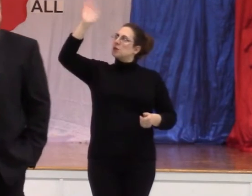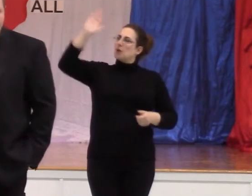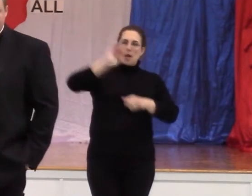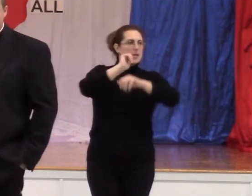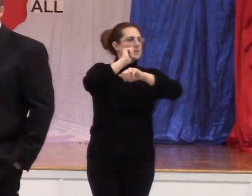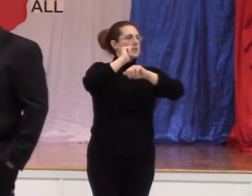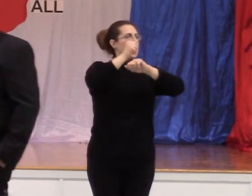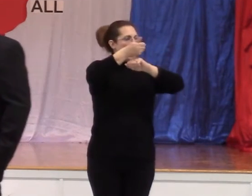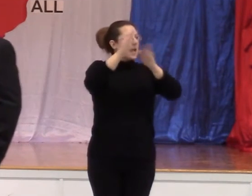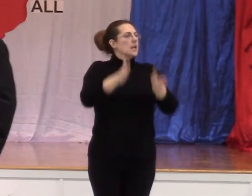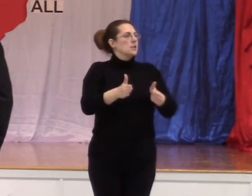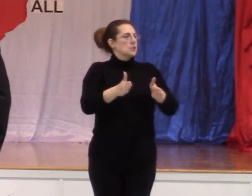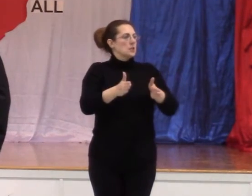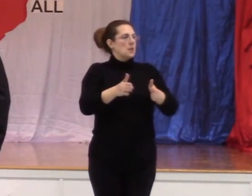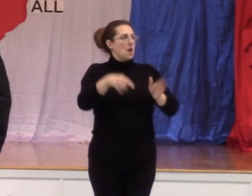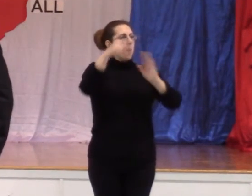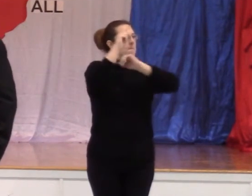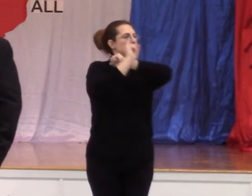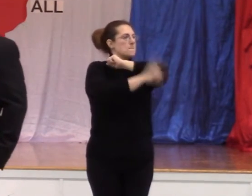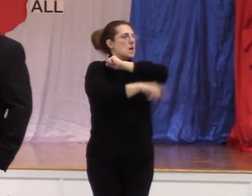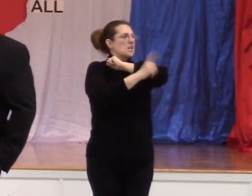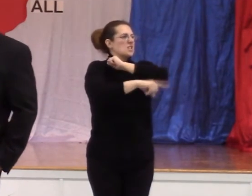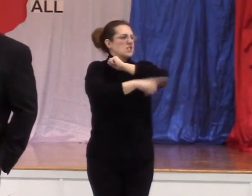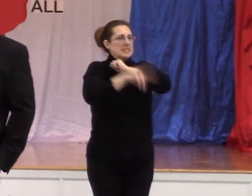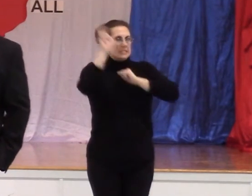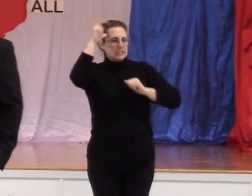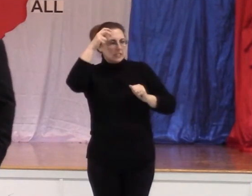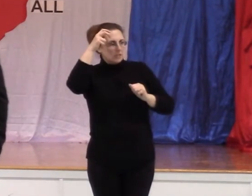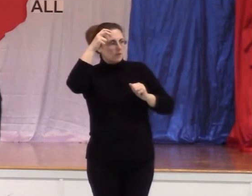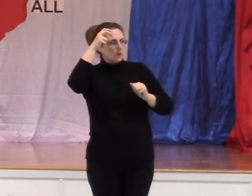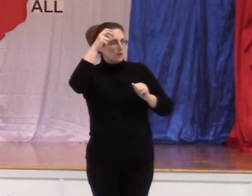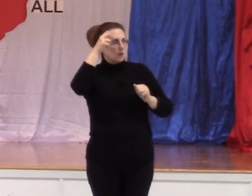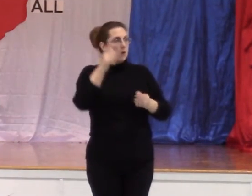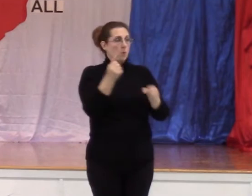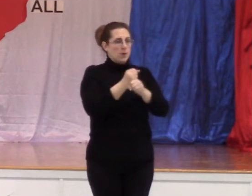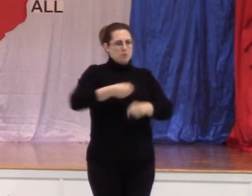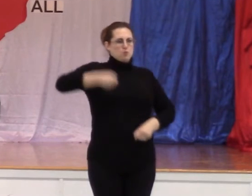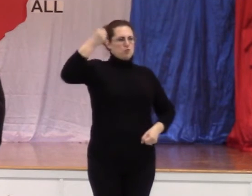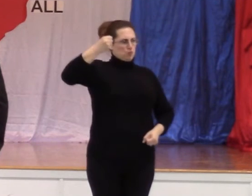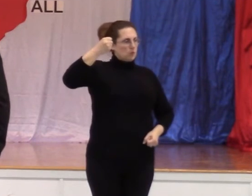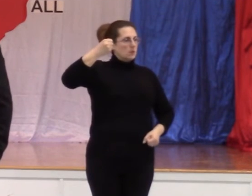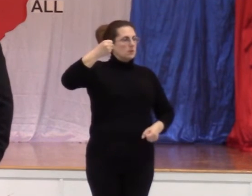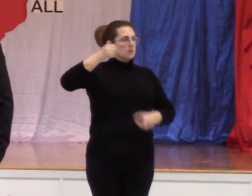for order, punishes their wickedness by bearing the sword.